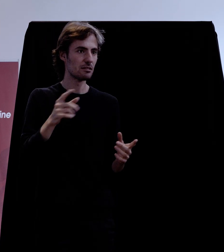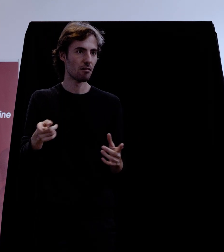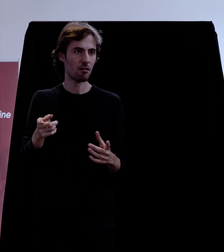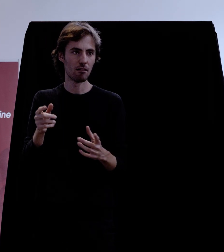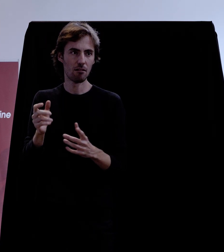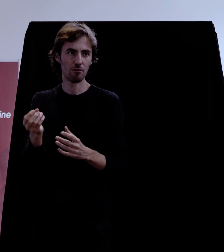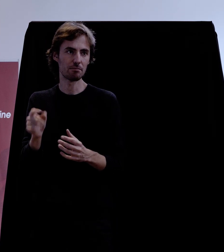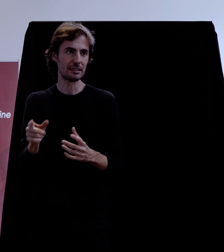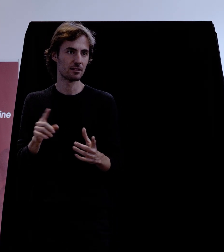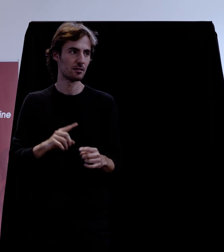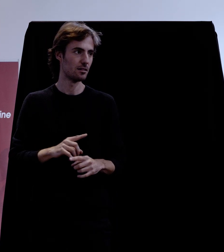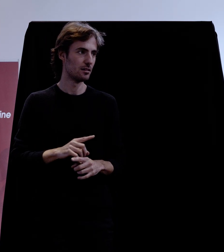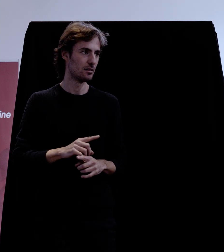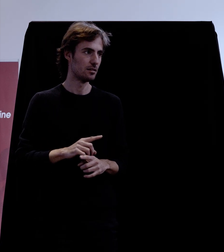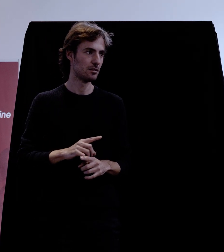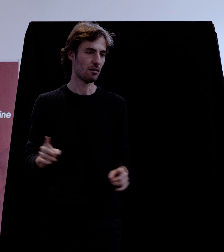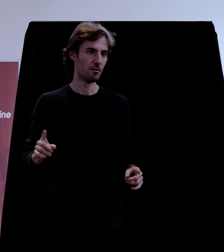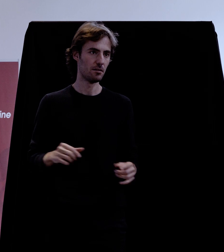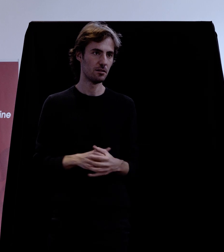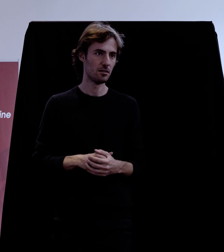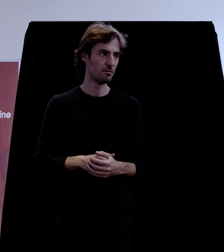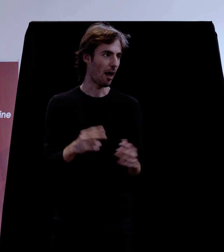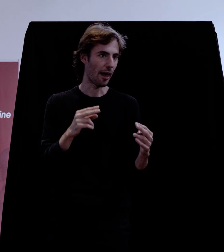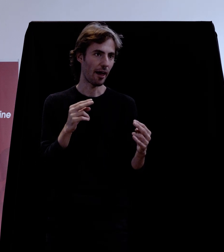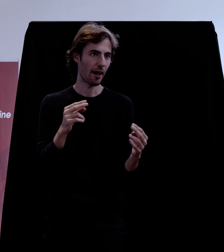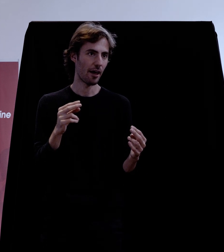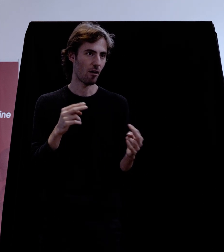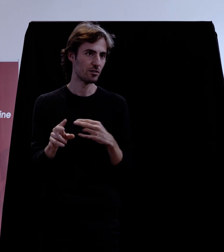something, okay, but they don't have autism.